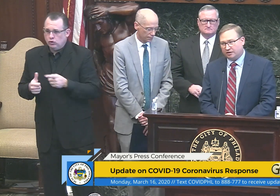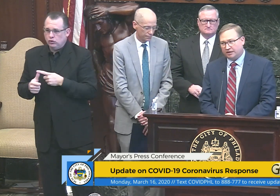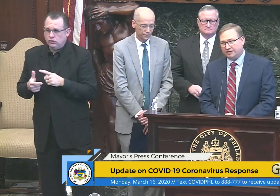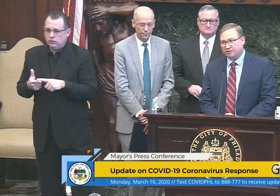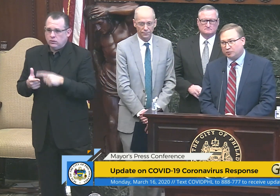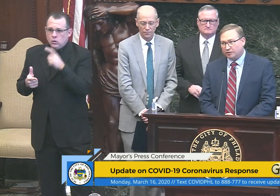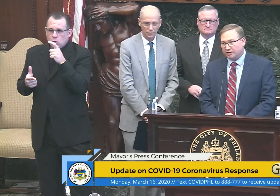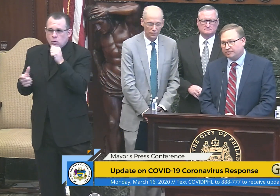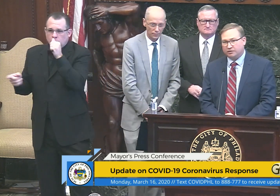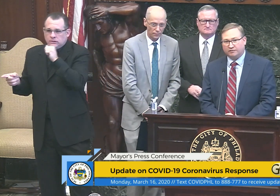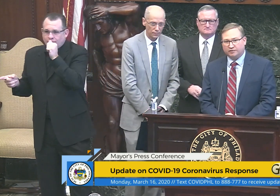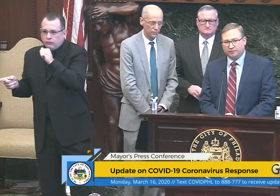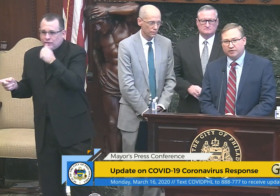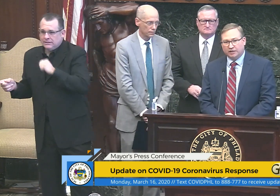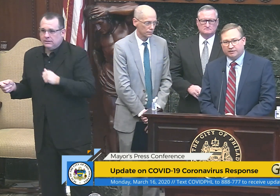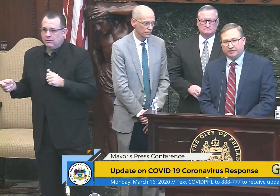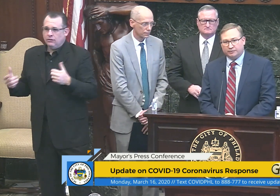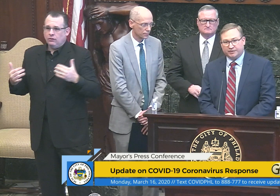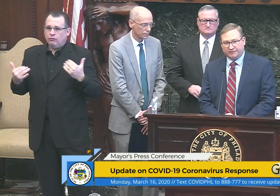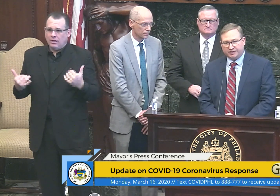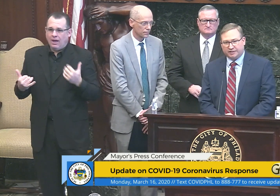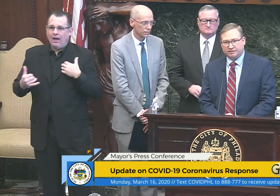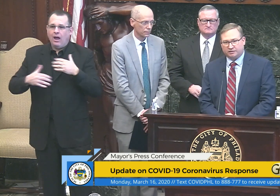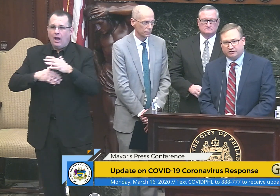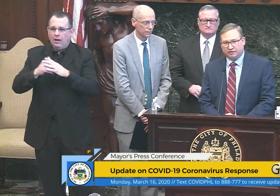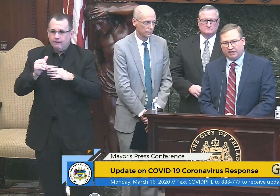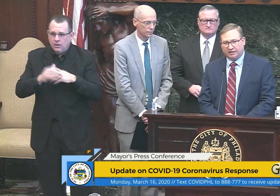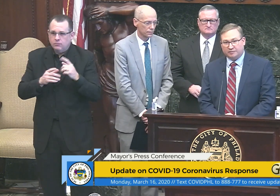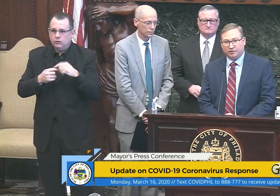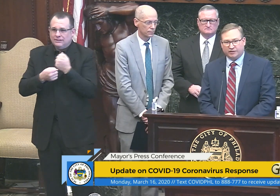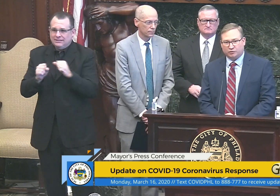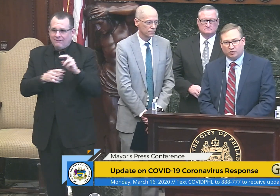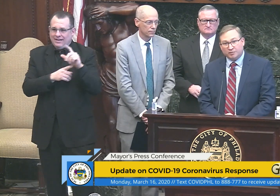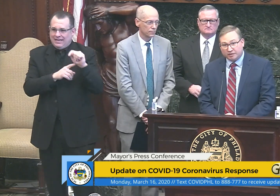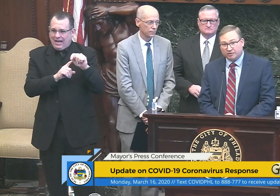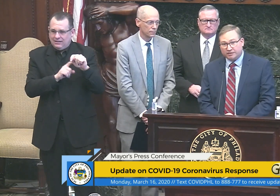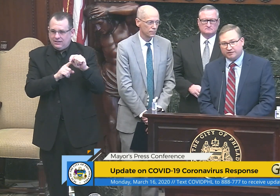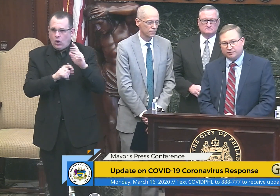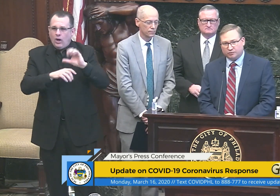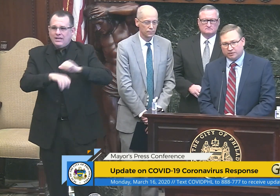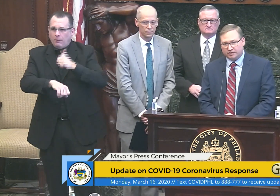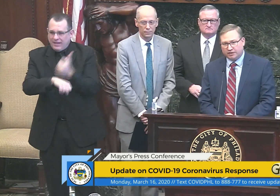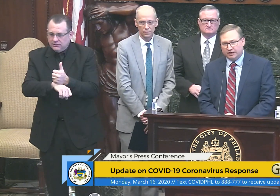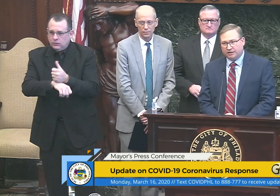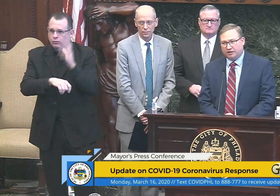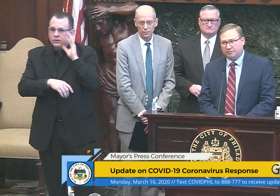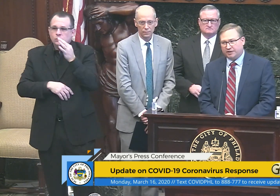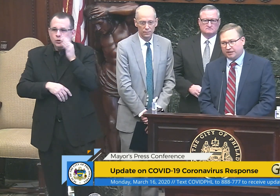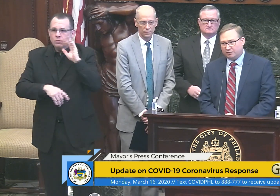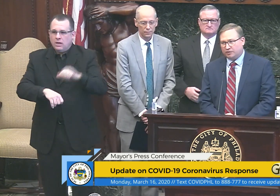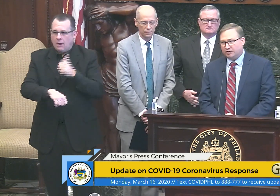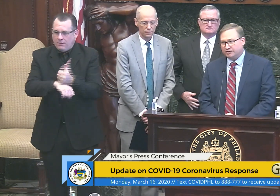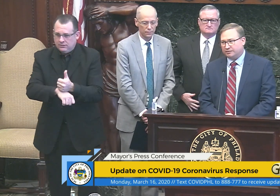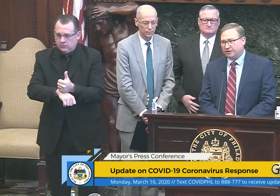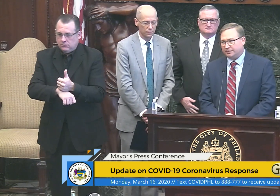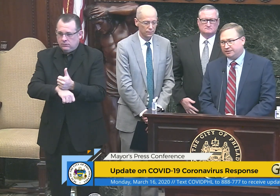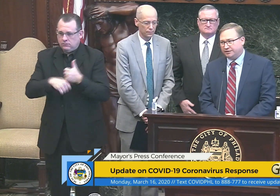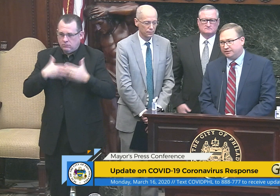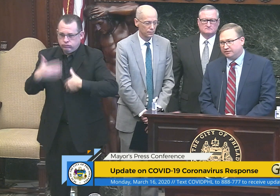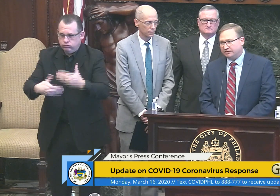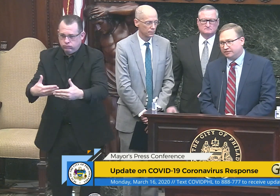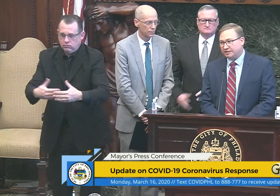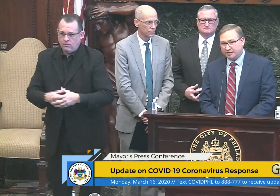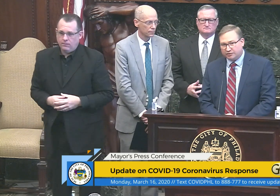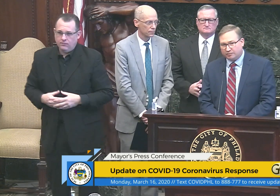poverty. At this point, I feel comfortable that those safety nets are in place or will be in place very shortly. But again, we also